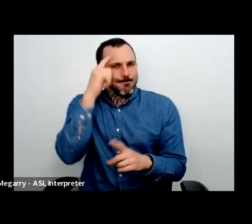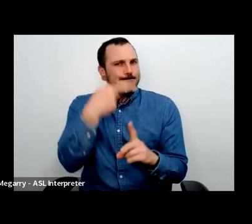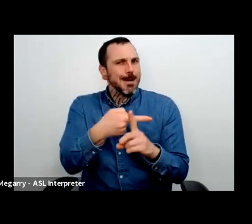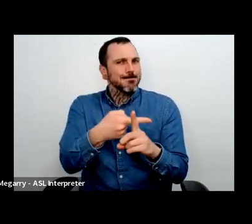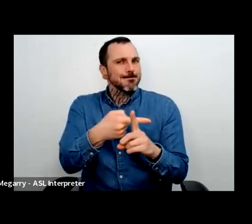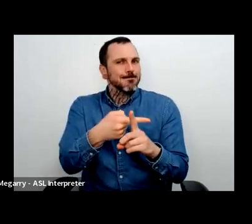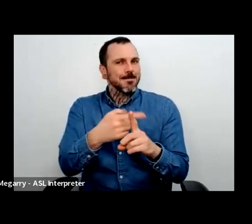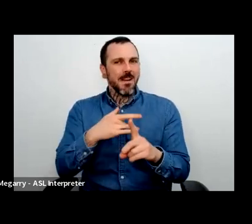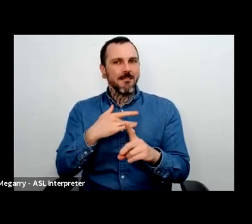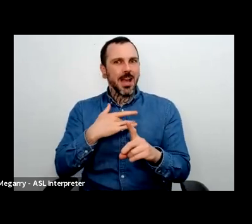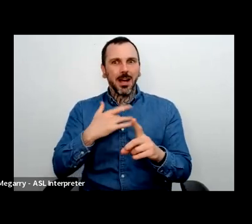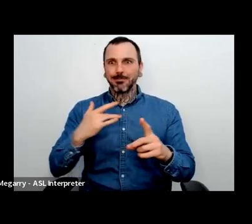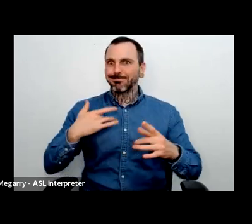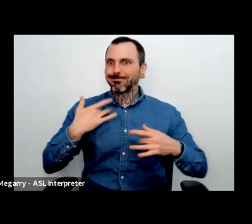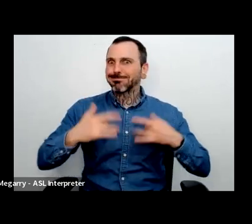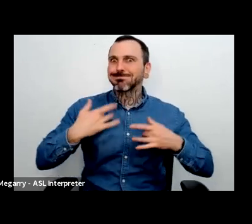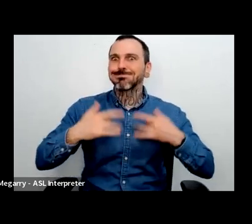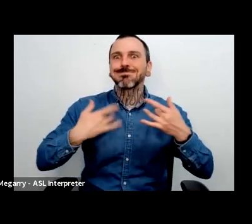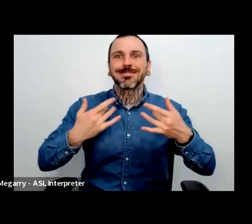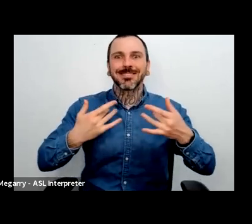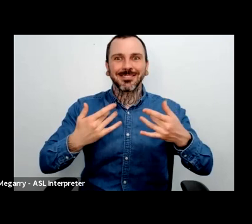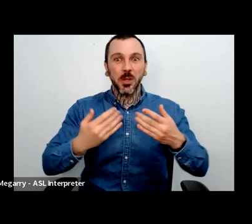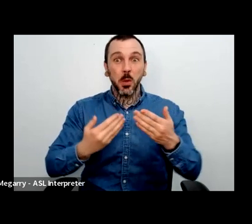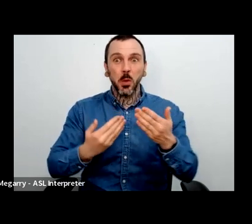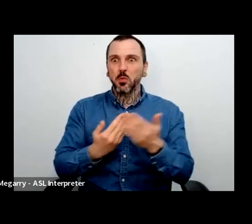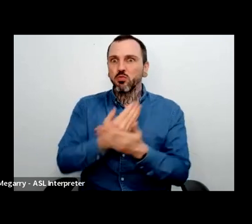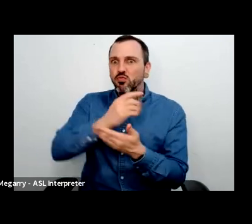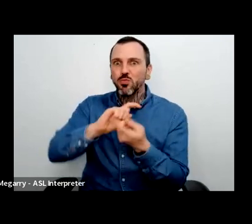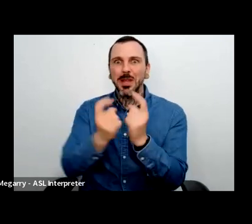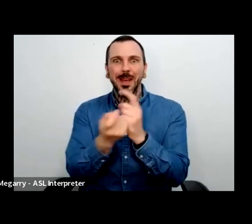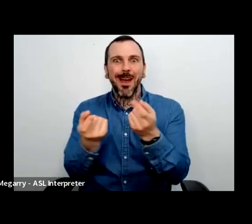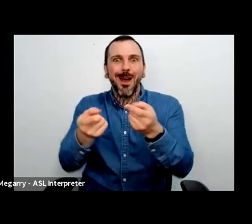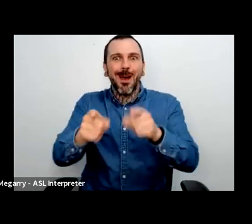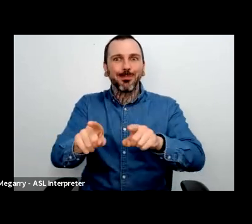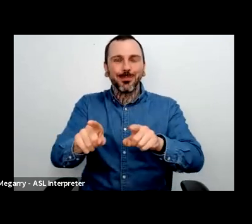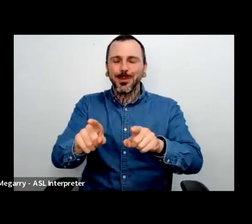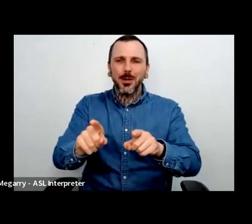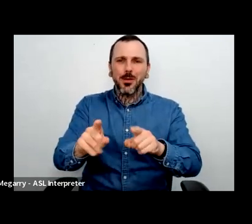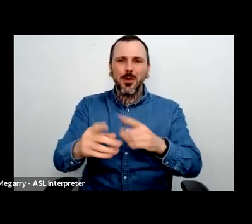this post-pandemic period of innovation and reinvention?